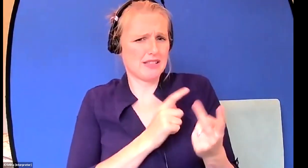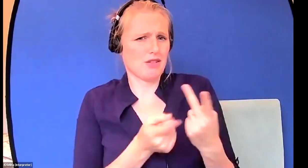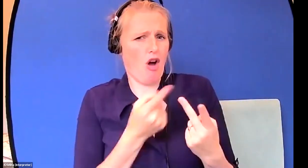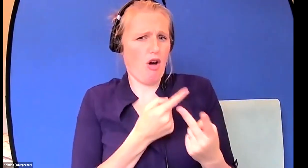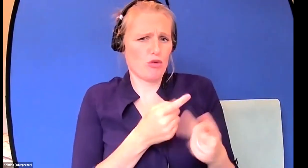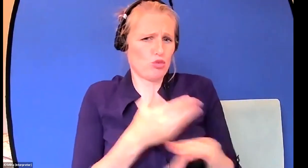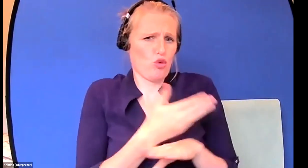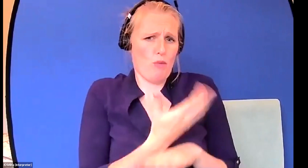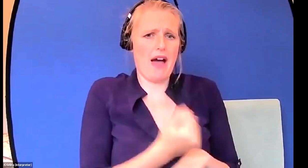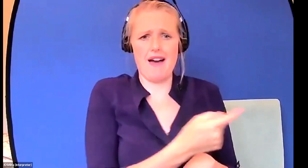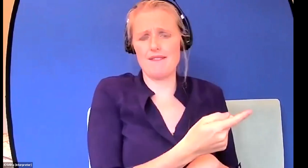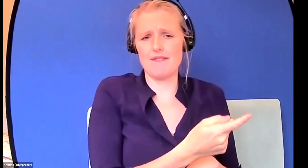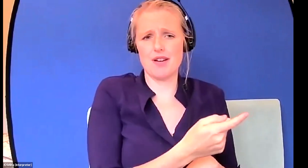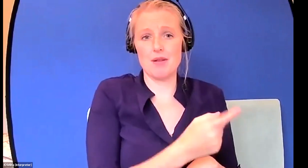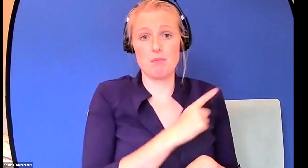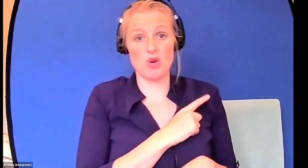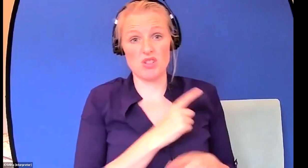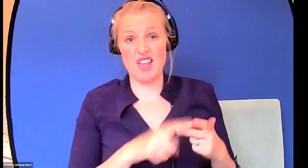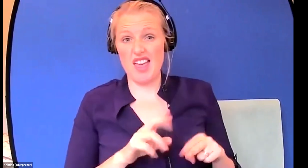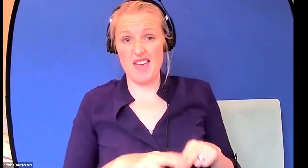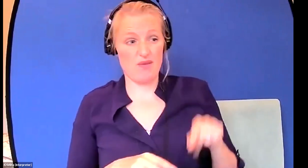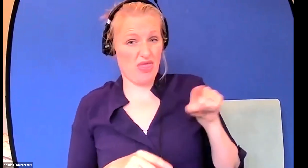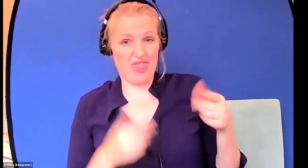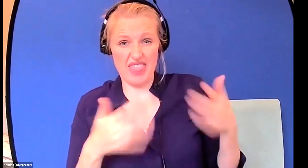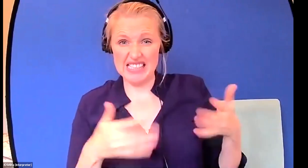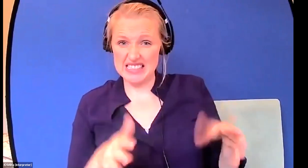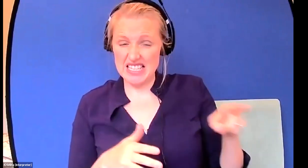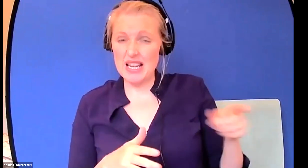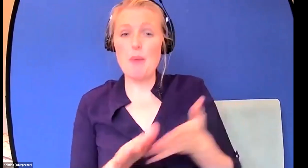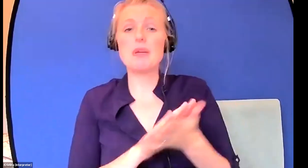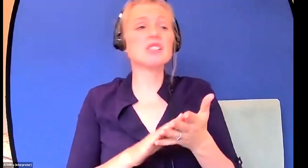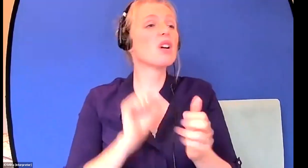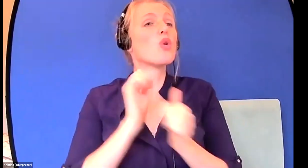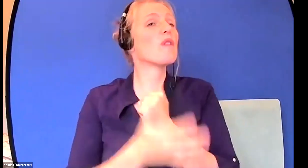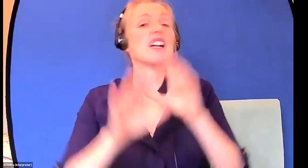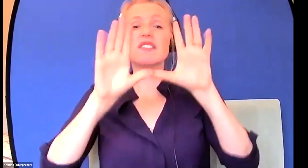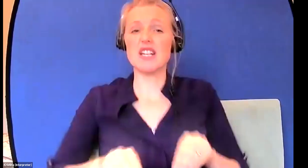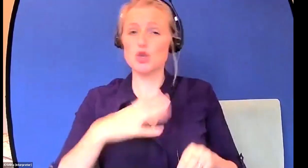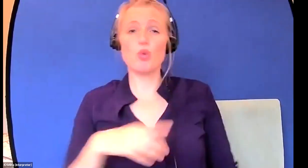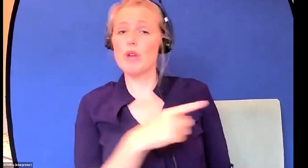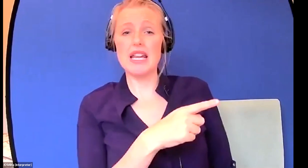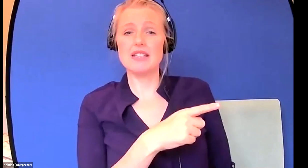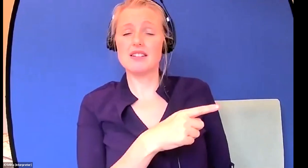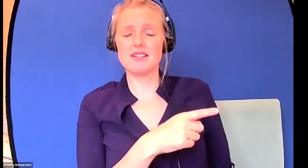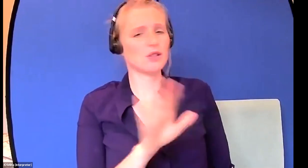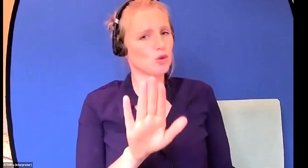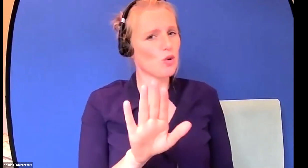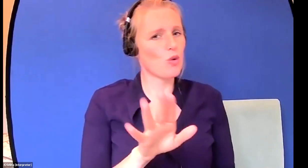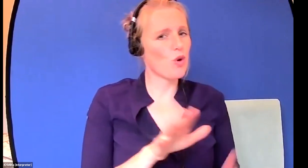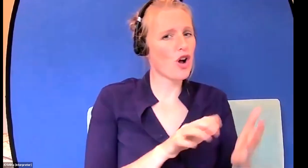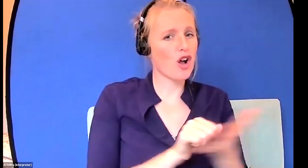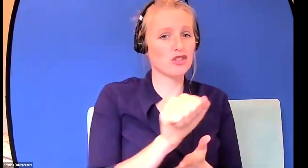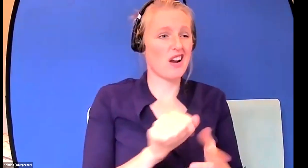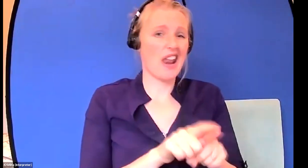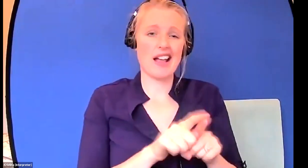was, there'd be no reason for us to give them any thought once the crisis was over. So such a view of culture as being merely